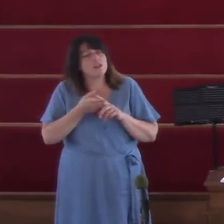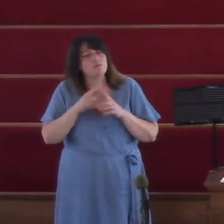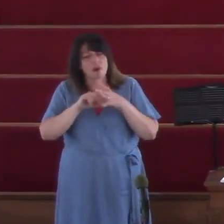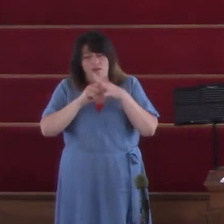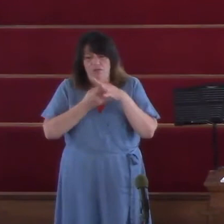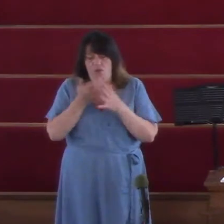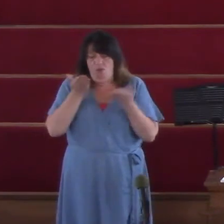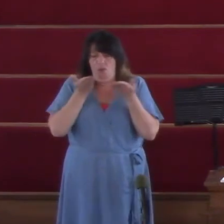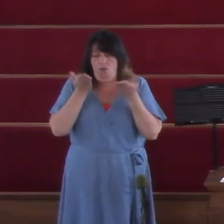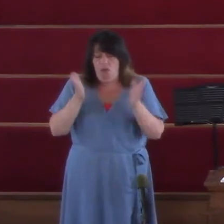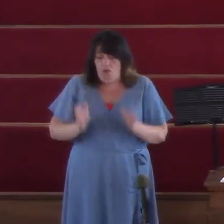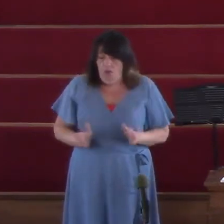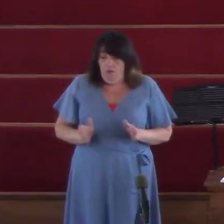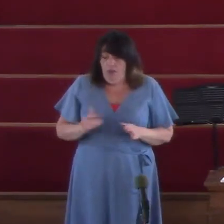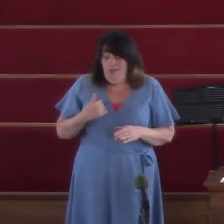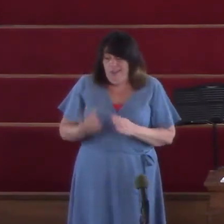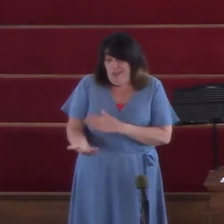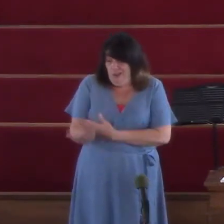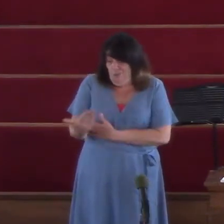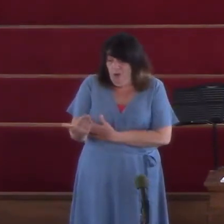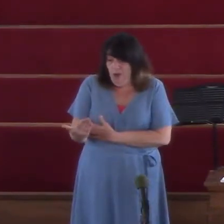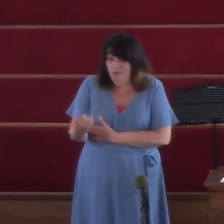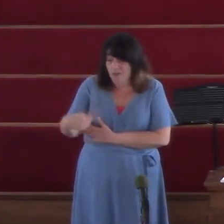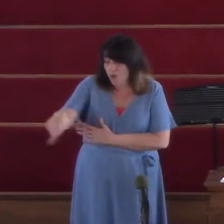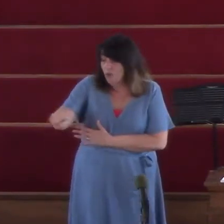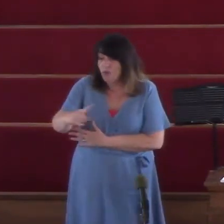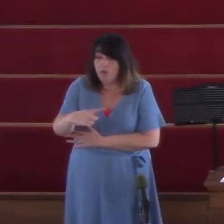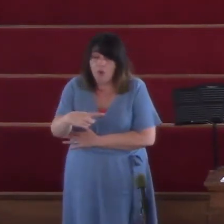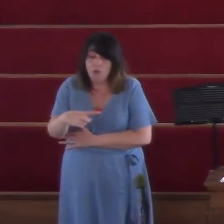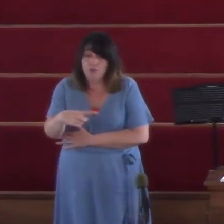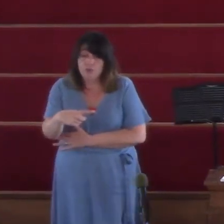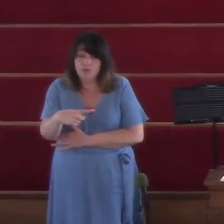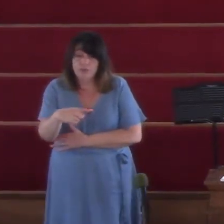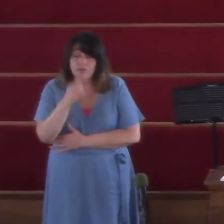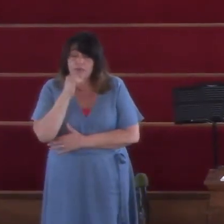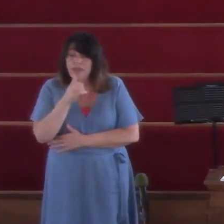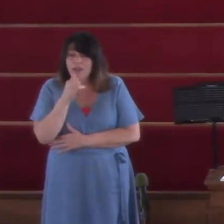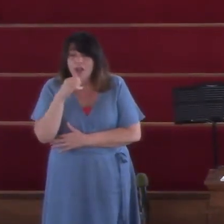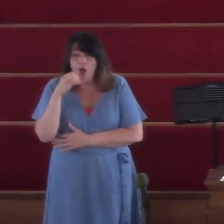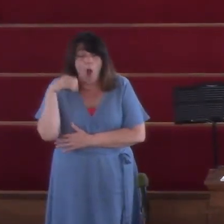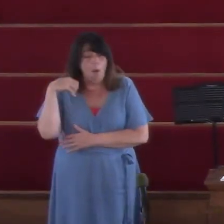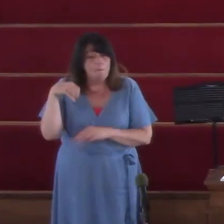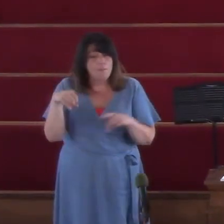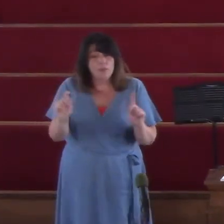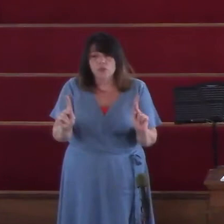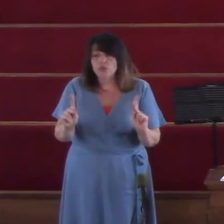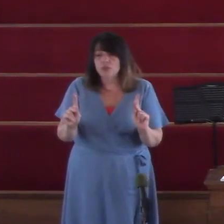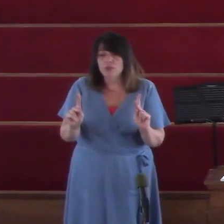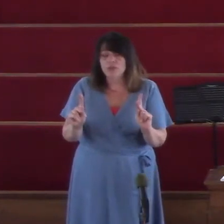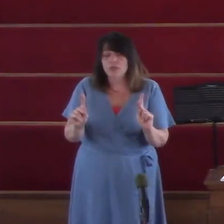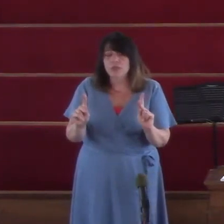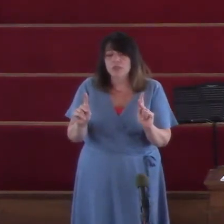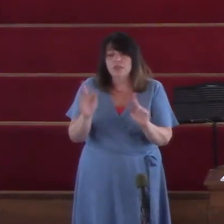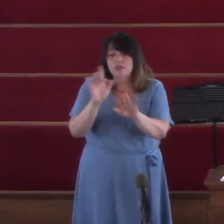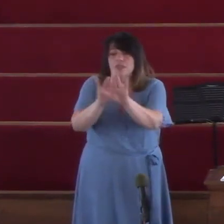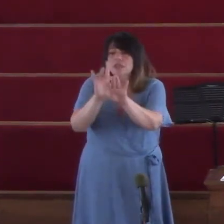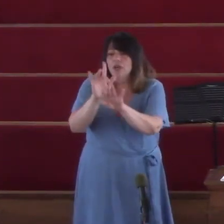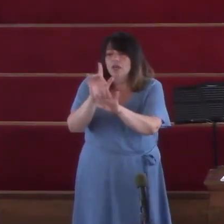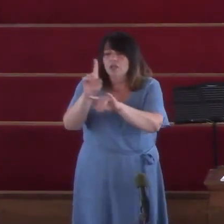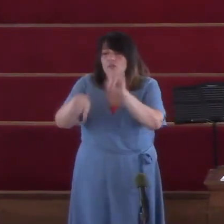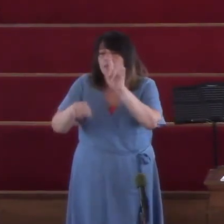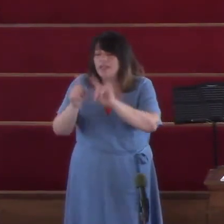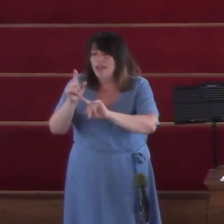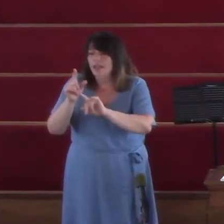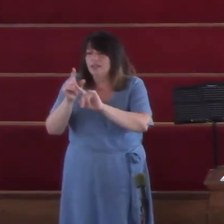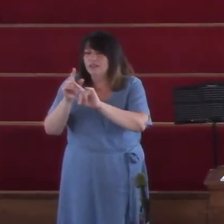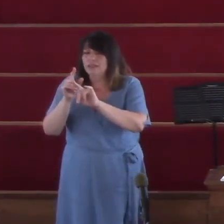morning, there are those, my friends, that I may have an opportunity to reach that may not be here next